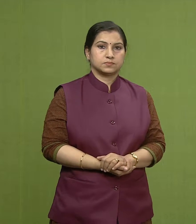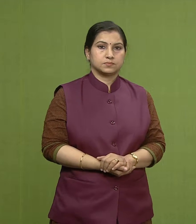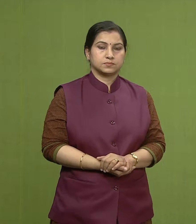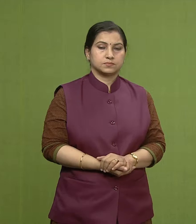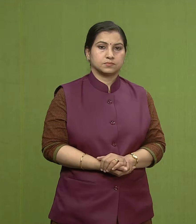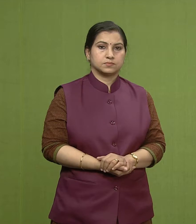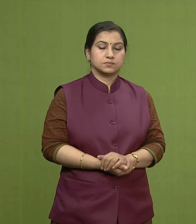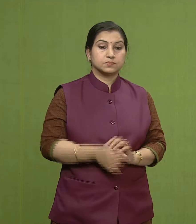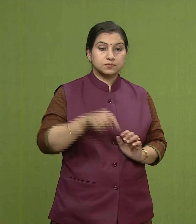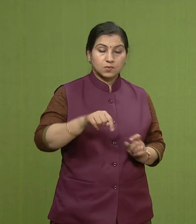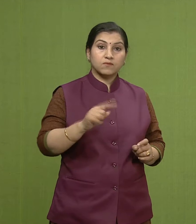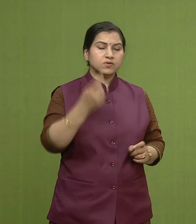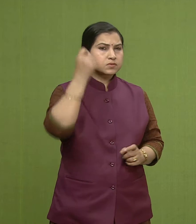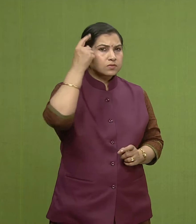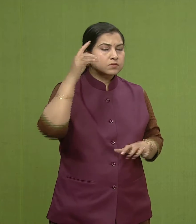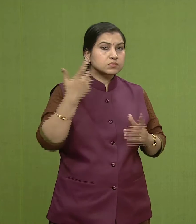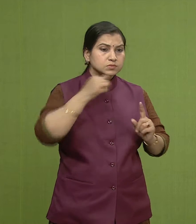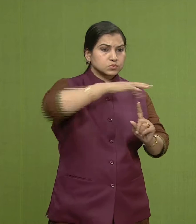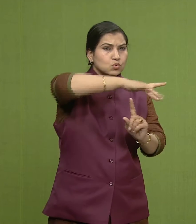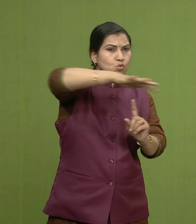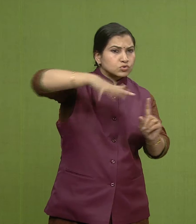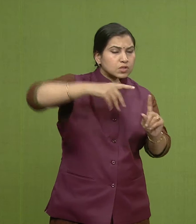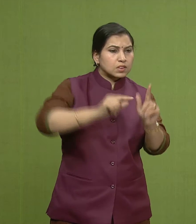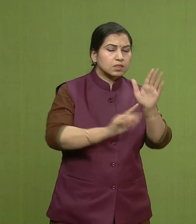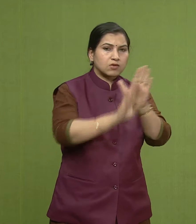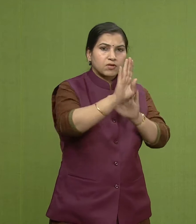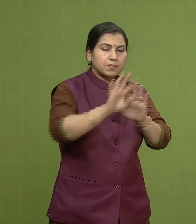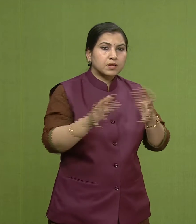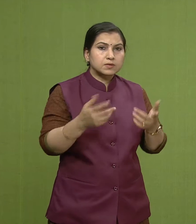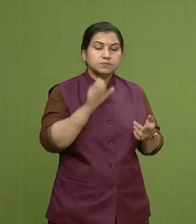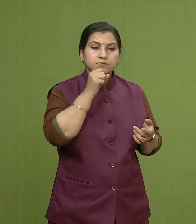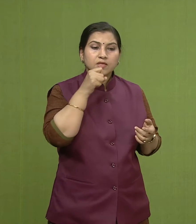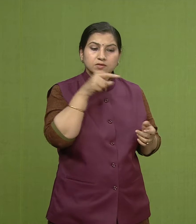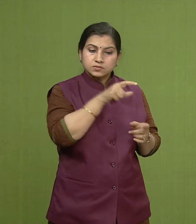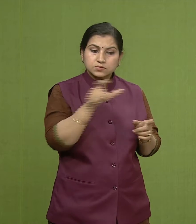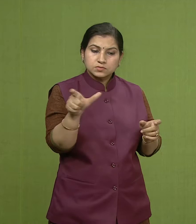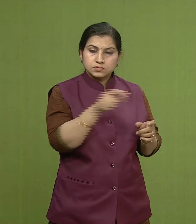Let us first understand the social development during adolescence.